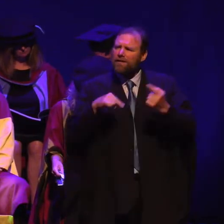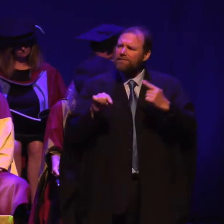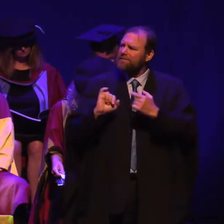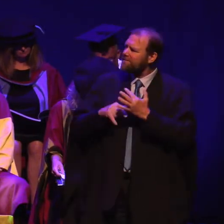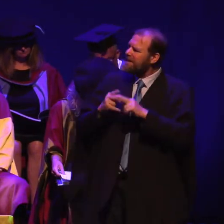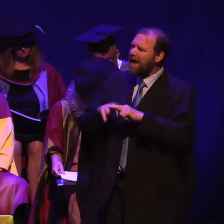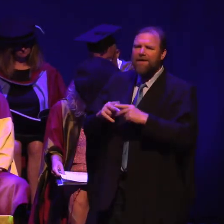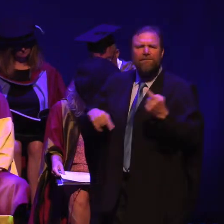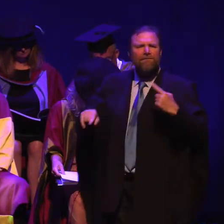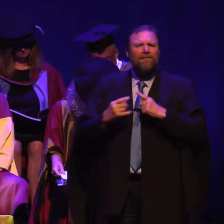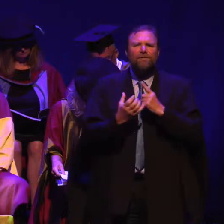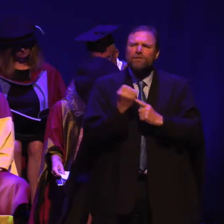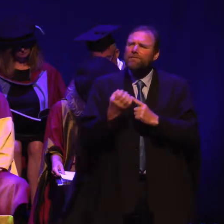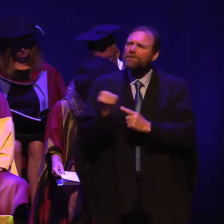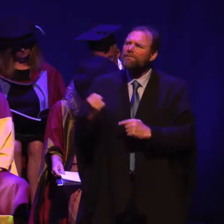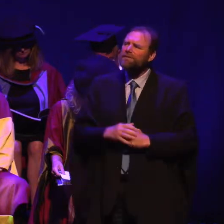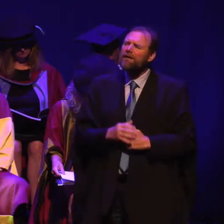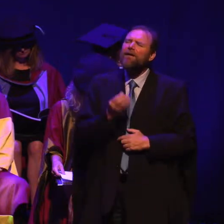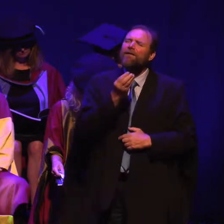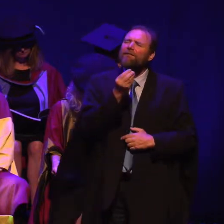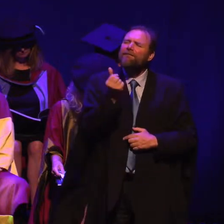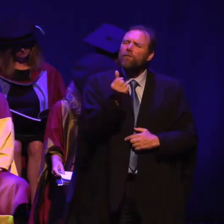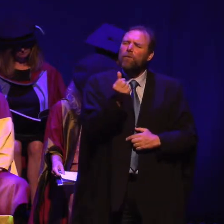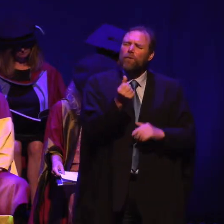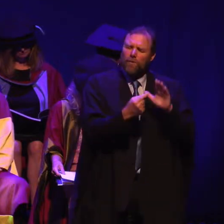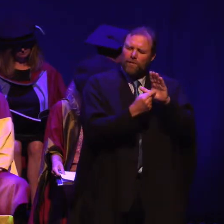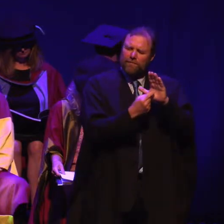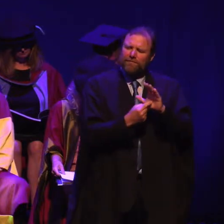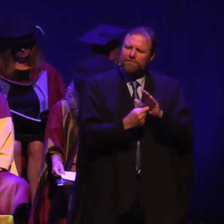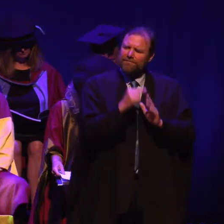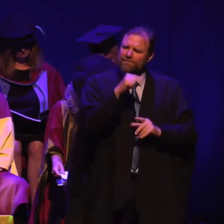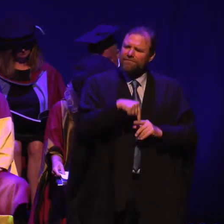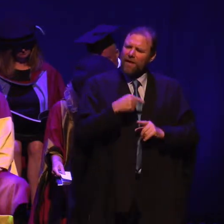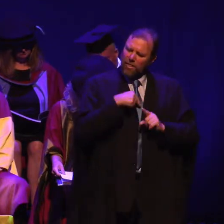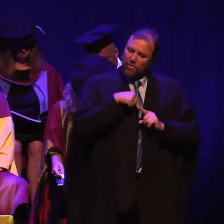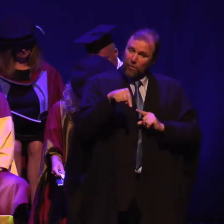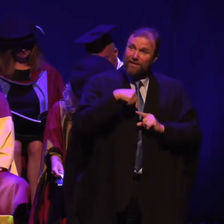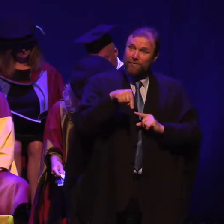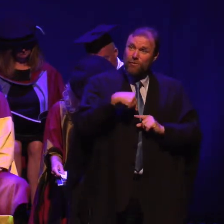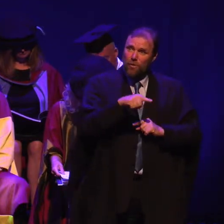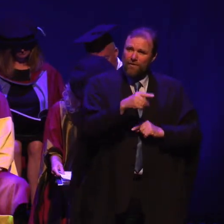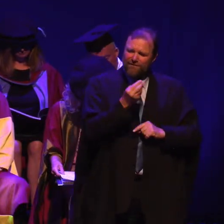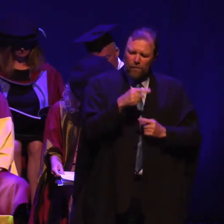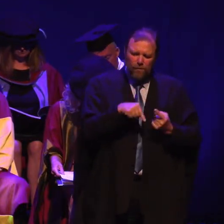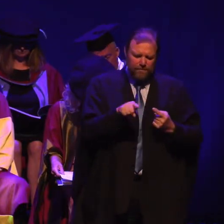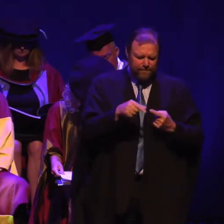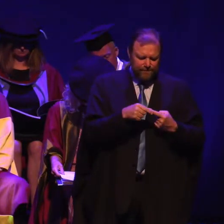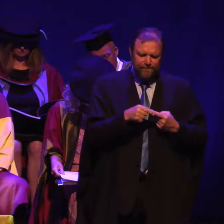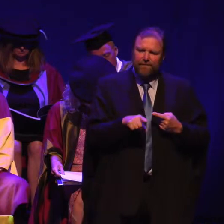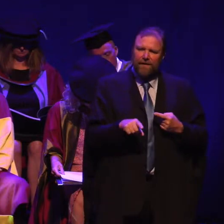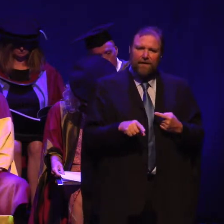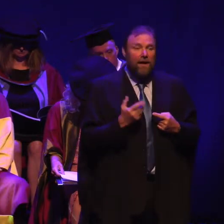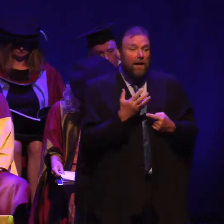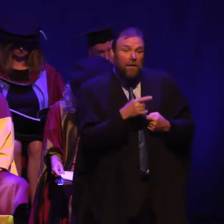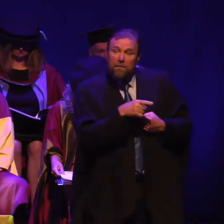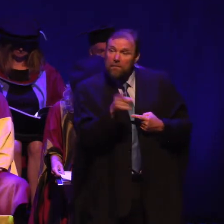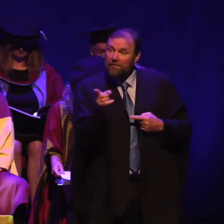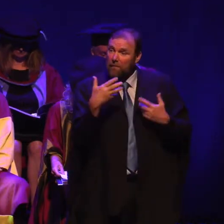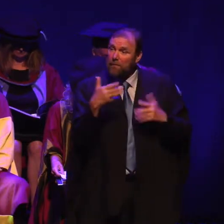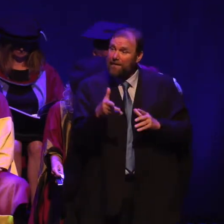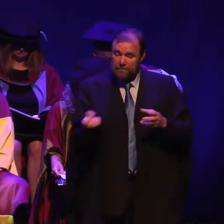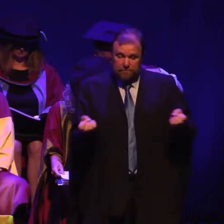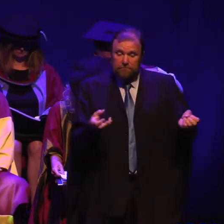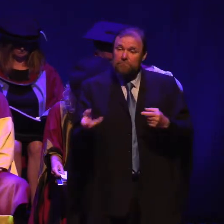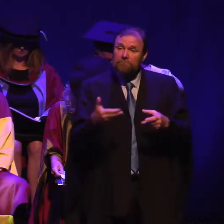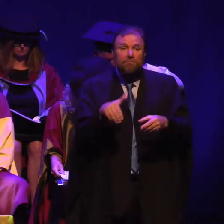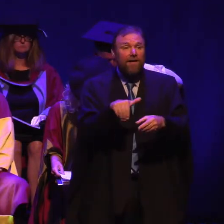here are just a dozen highlights from your school over this last year. Many of you have contributed to the